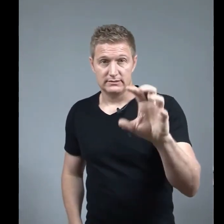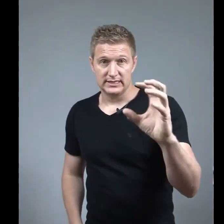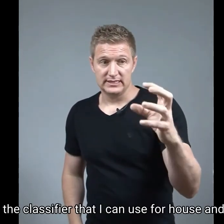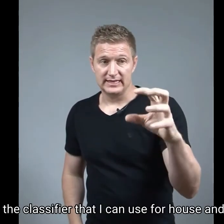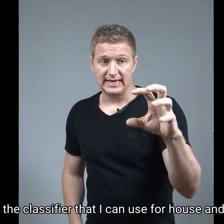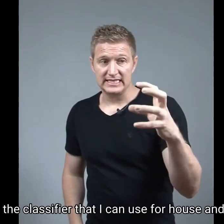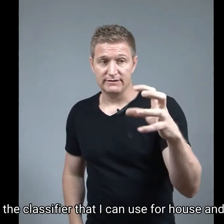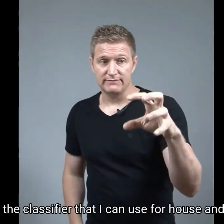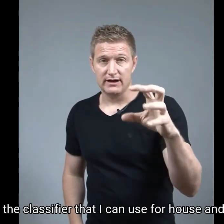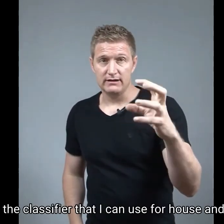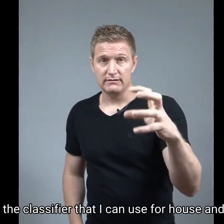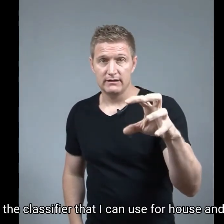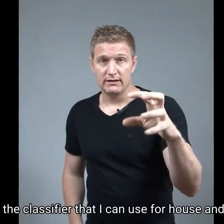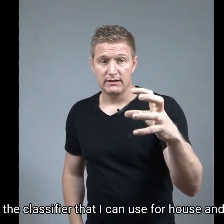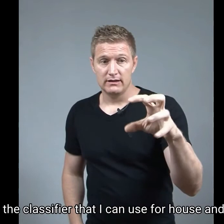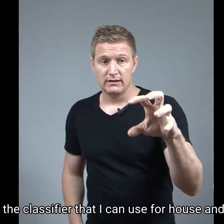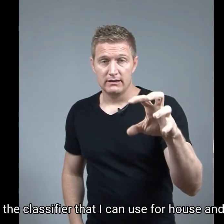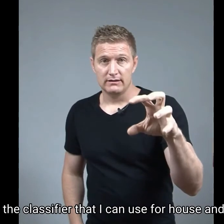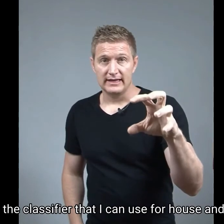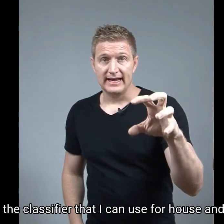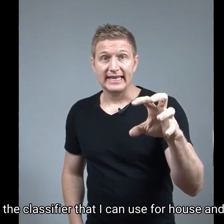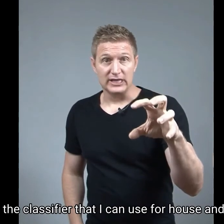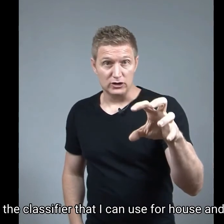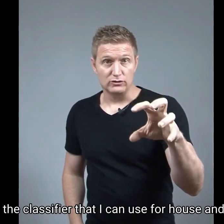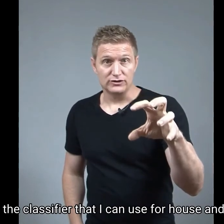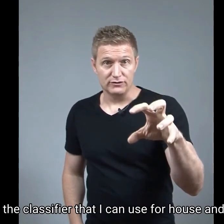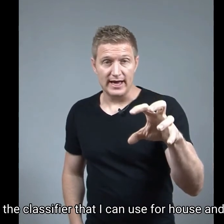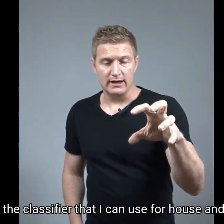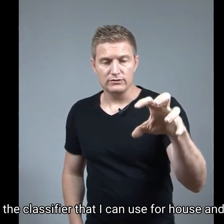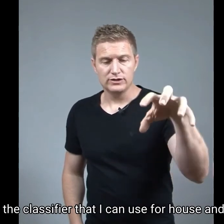This is the classifier that I can use for house.